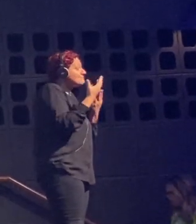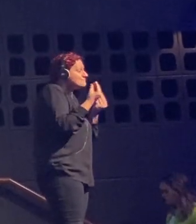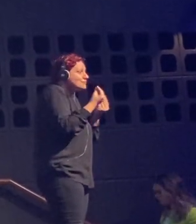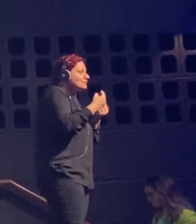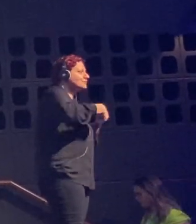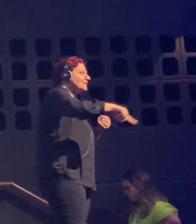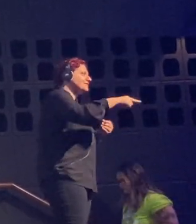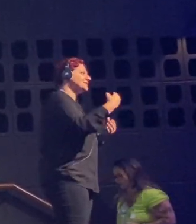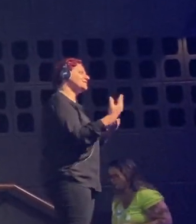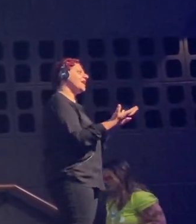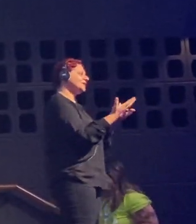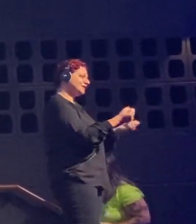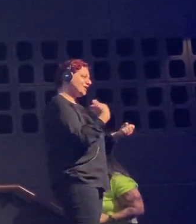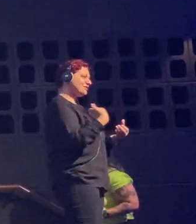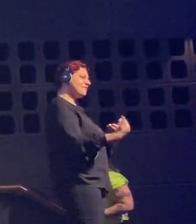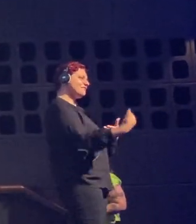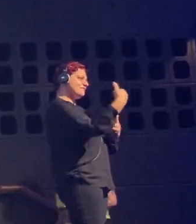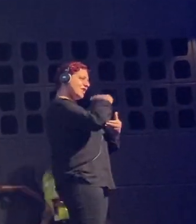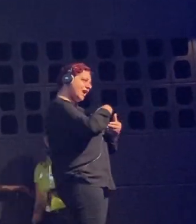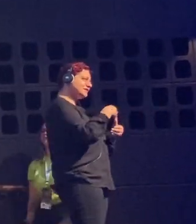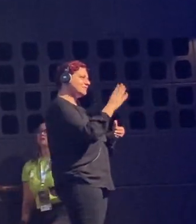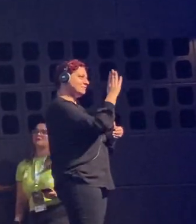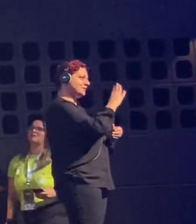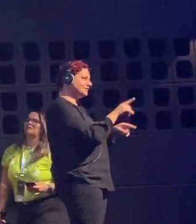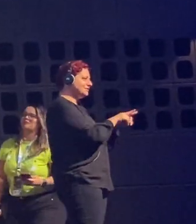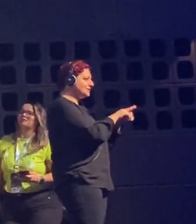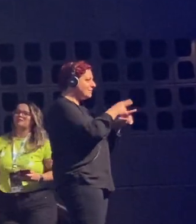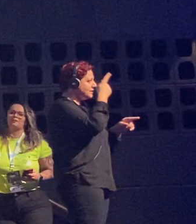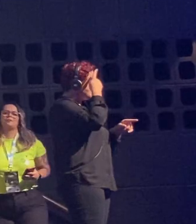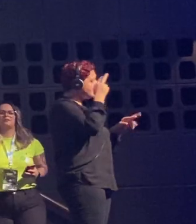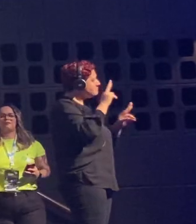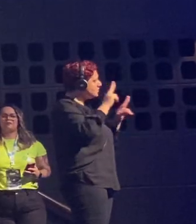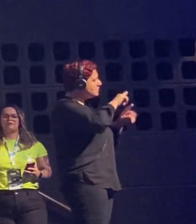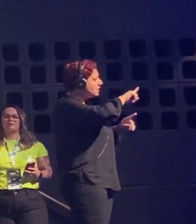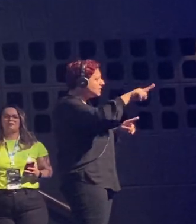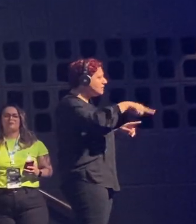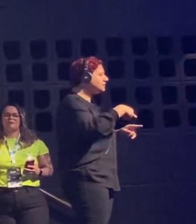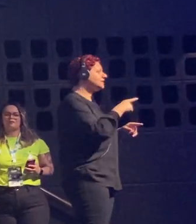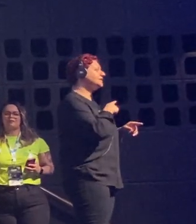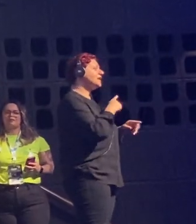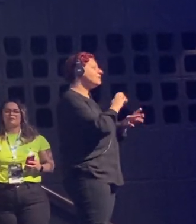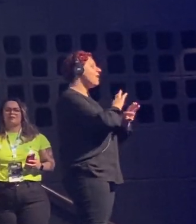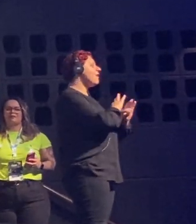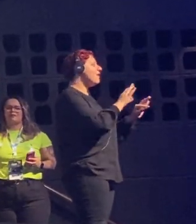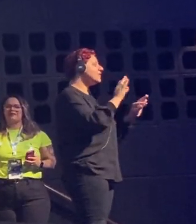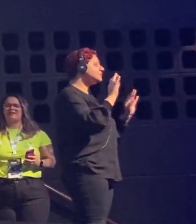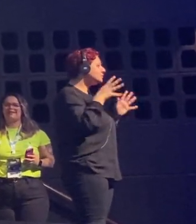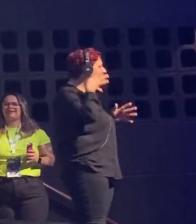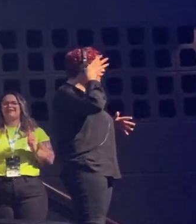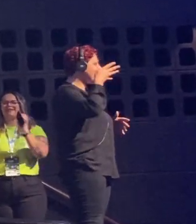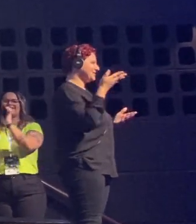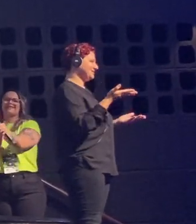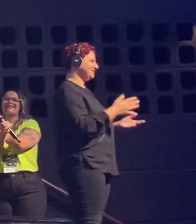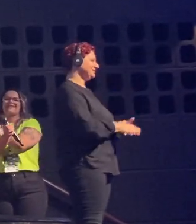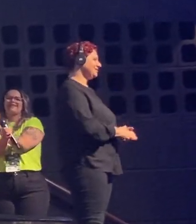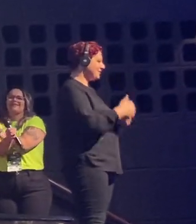Brazil, in Sao Paulo. And I wish you a fantastic rest of the conference, everybody. So thank